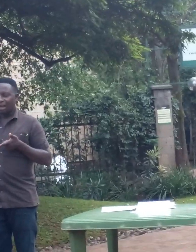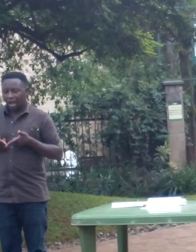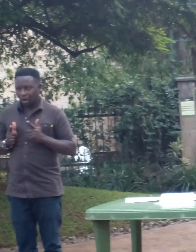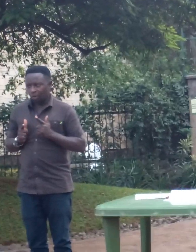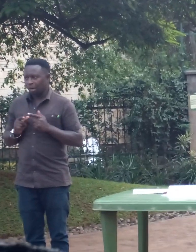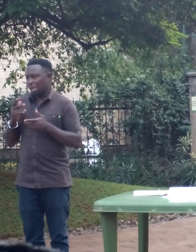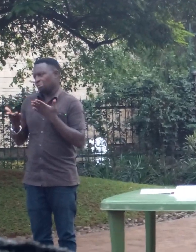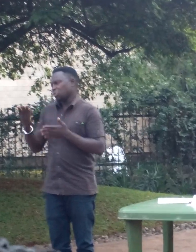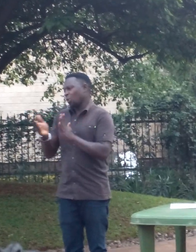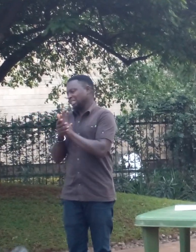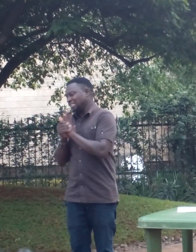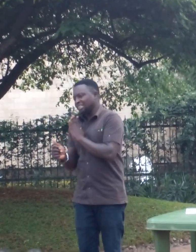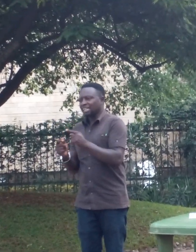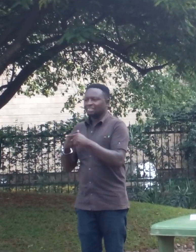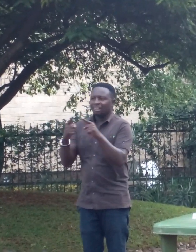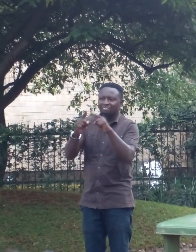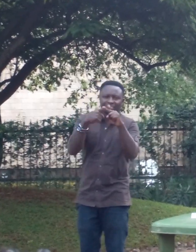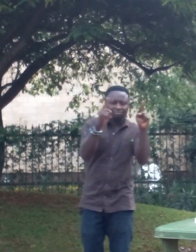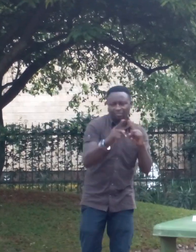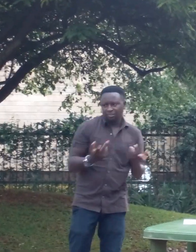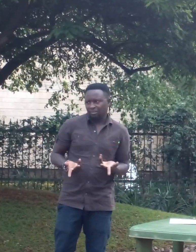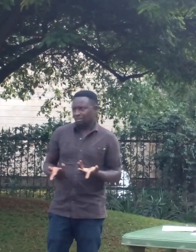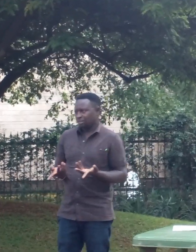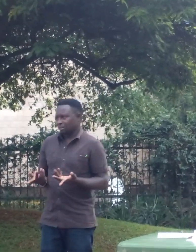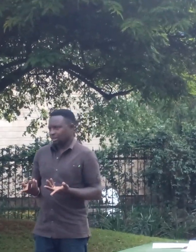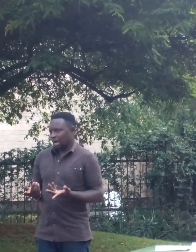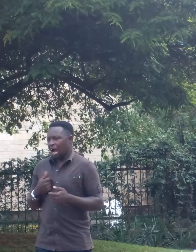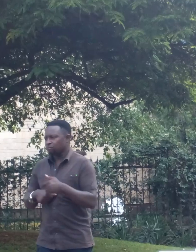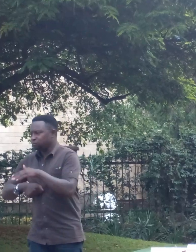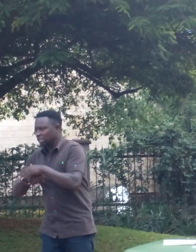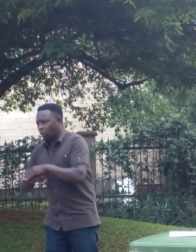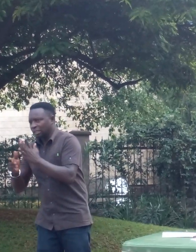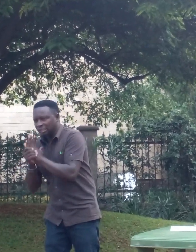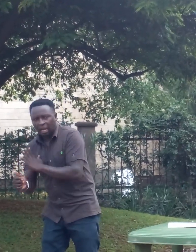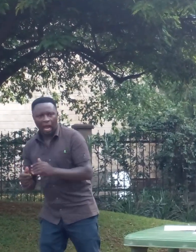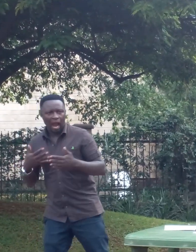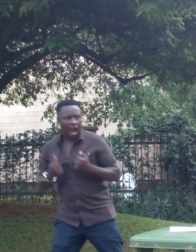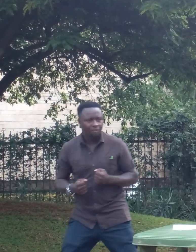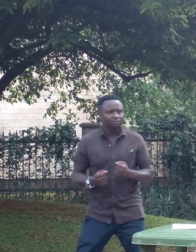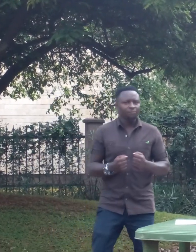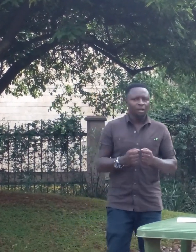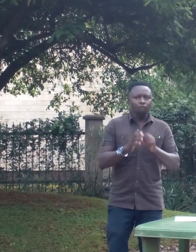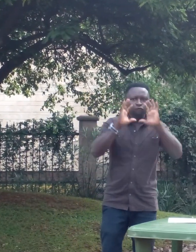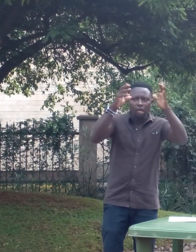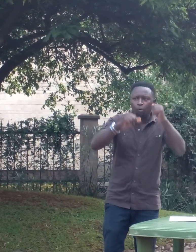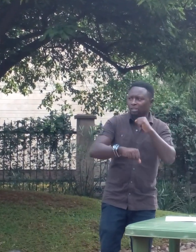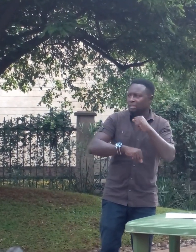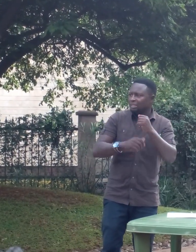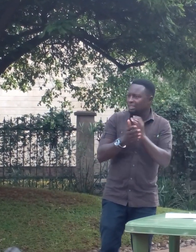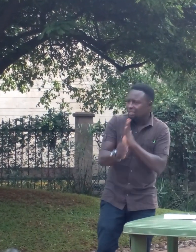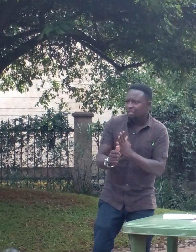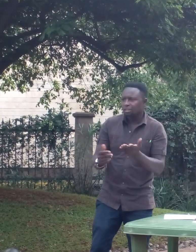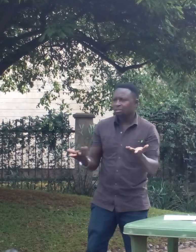people. We allow anyone who is there in different areas. If it's football,